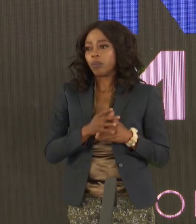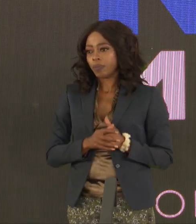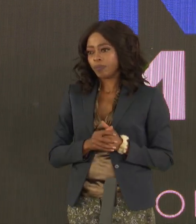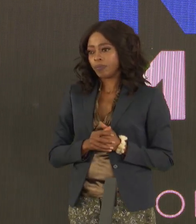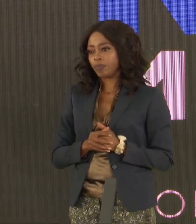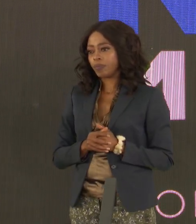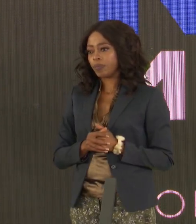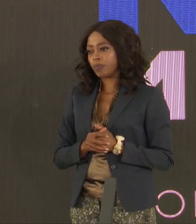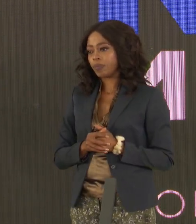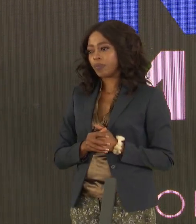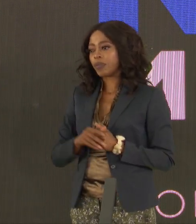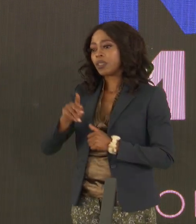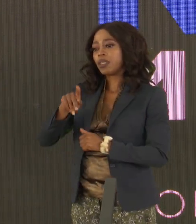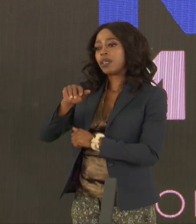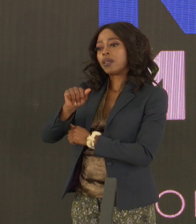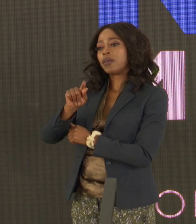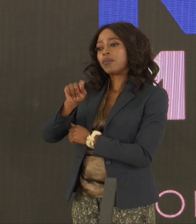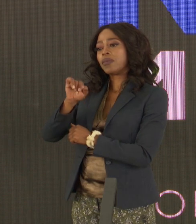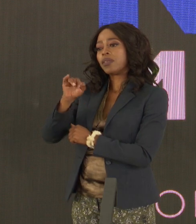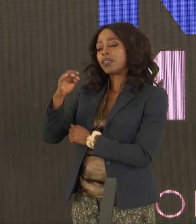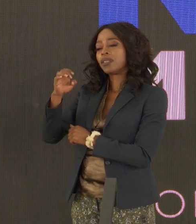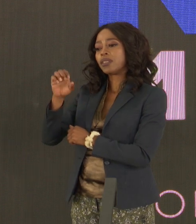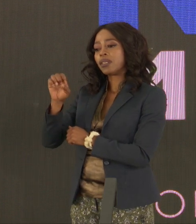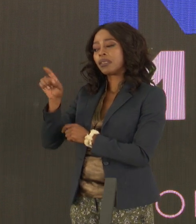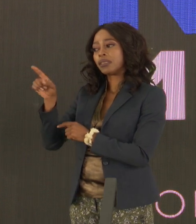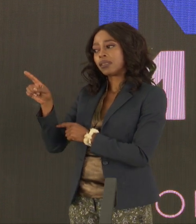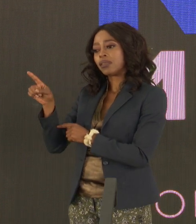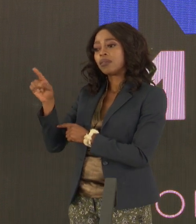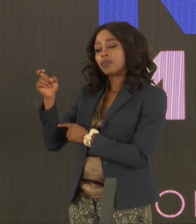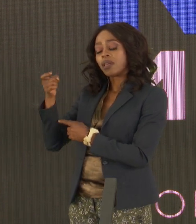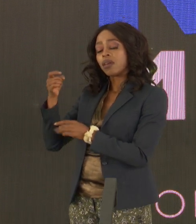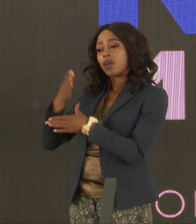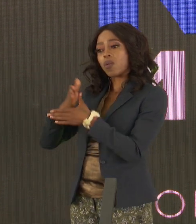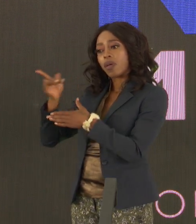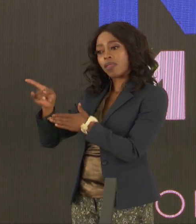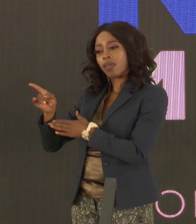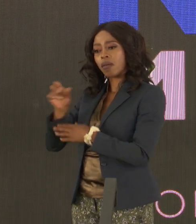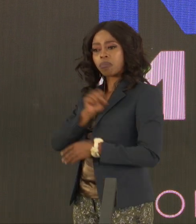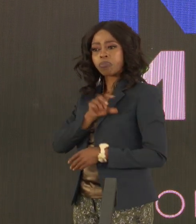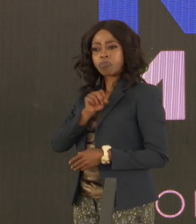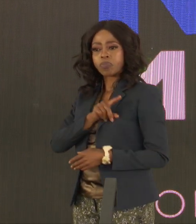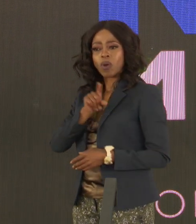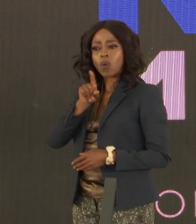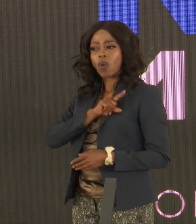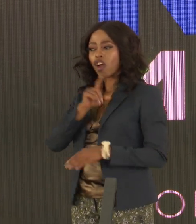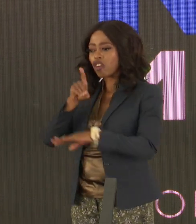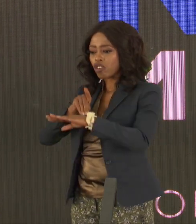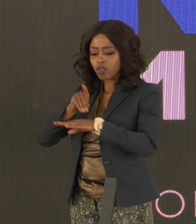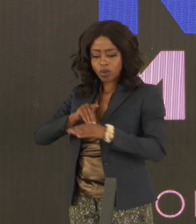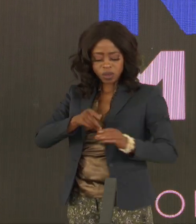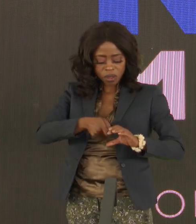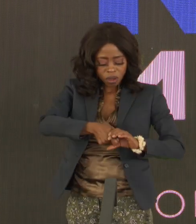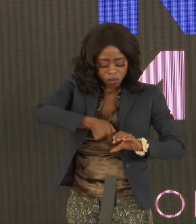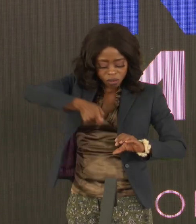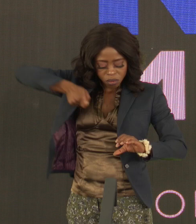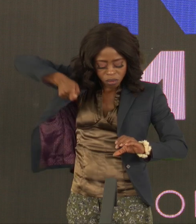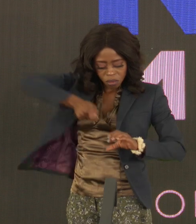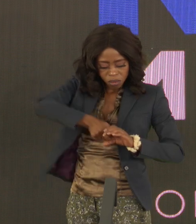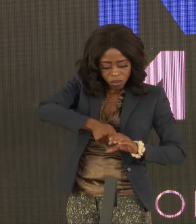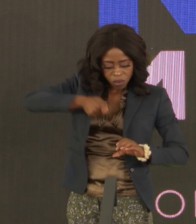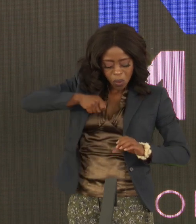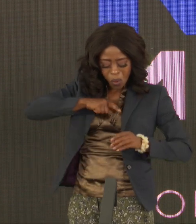Patients in Gqeberha, where I worked for 10 years, die in pain because doctors don't have needles to drain internal bleeding.